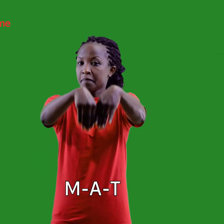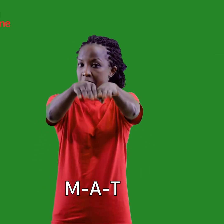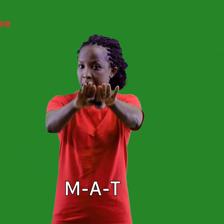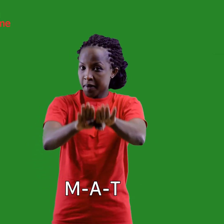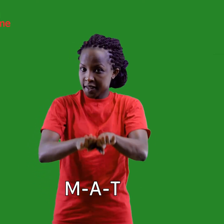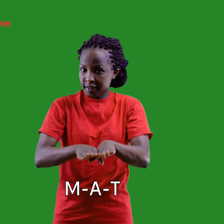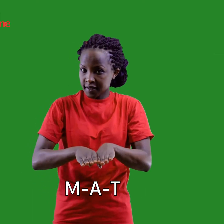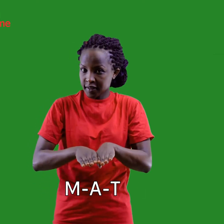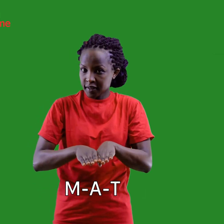Mat.